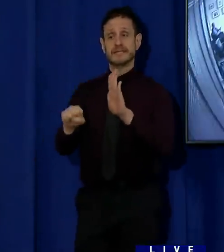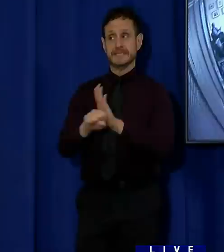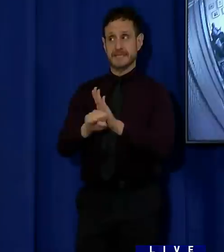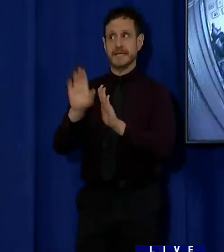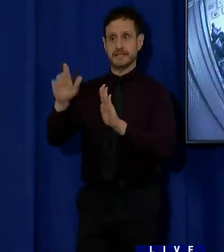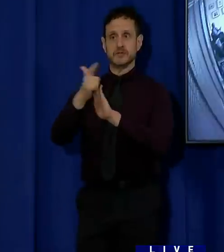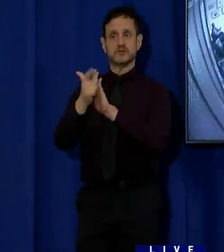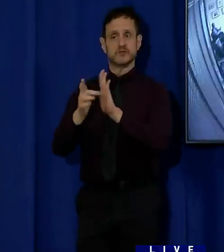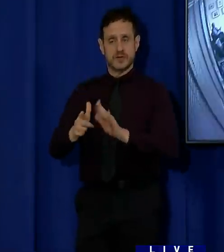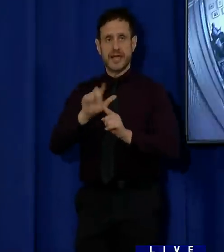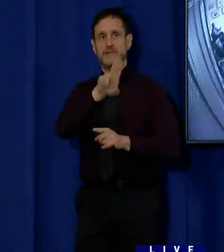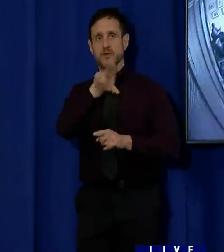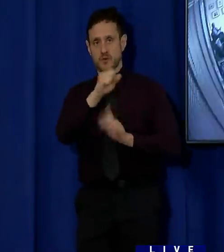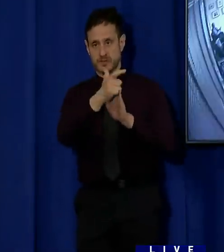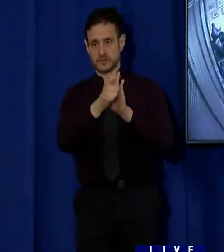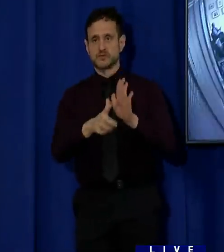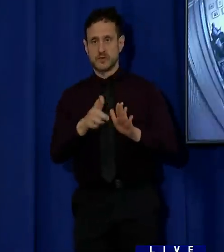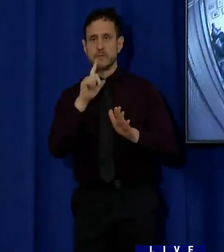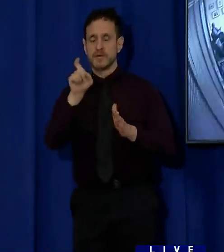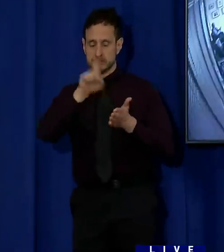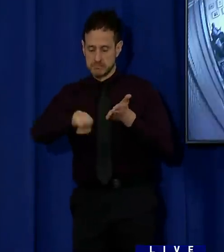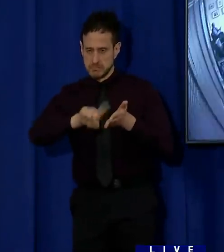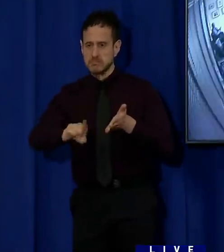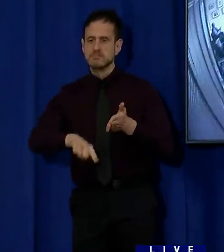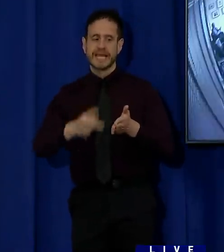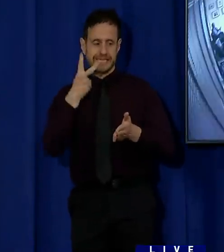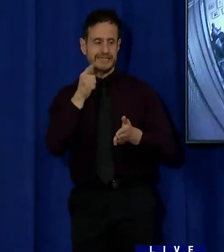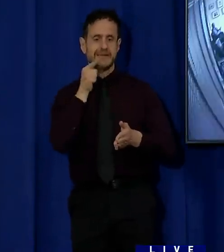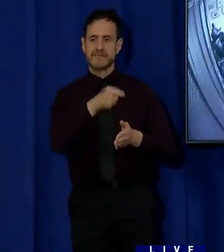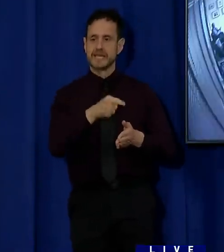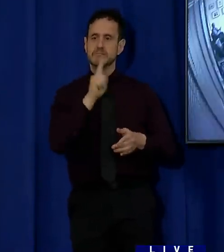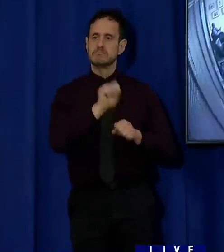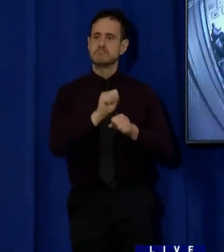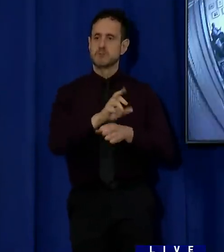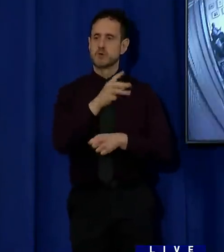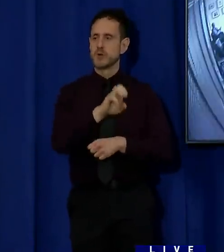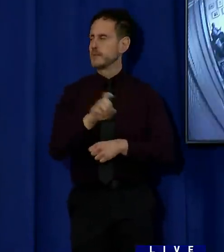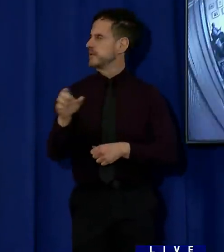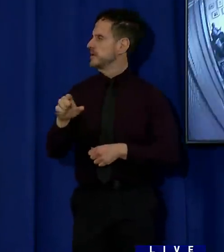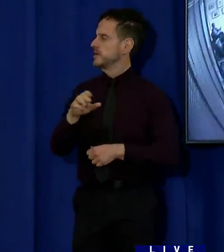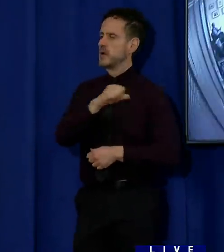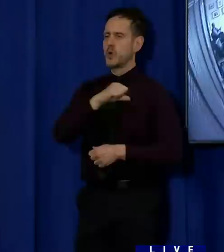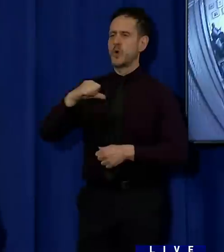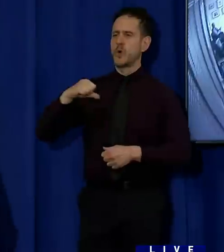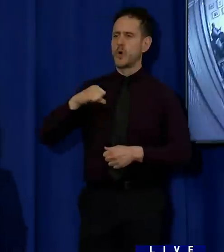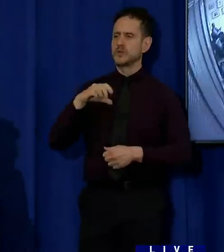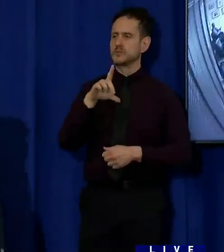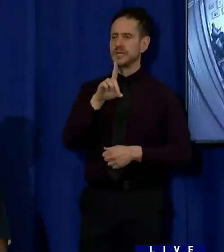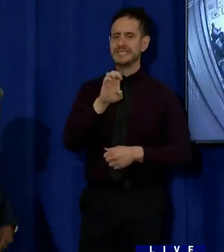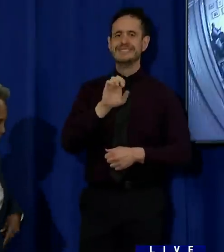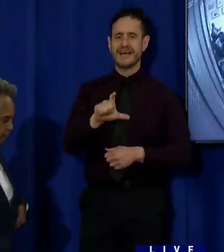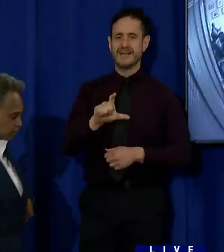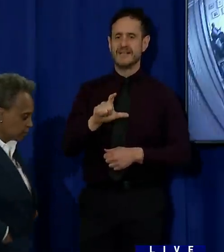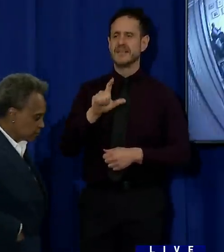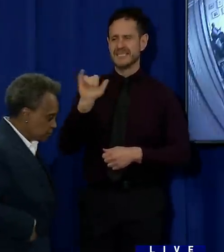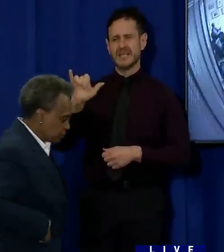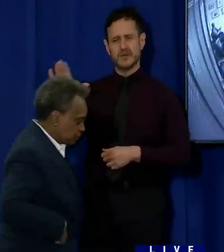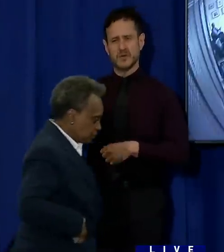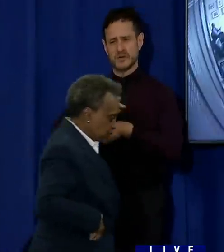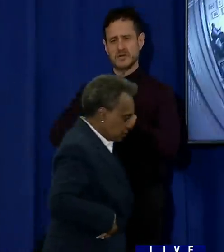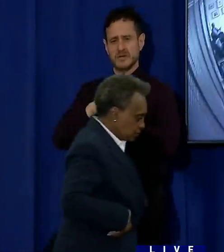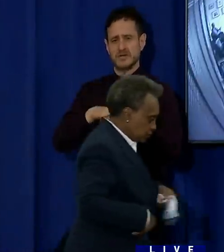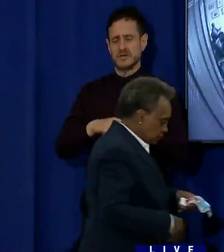and by the U.S. attorney. Alderman Dell, is this your ward as well? Could we hear from you about this? I just wonder what